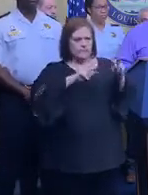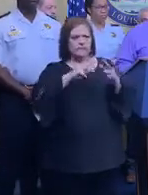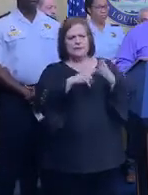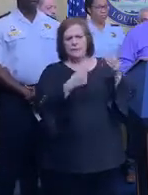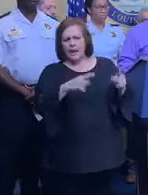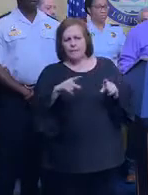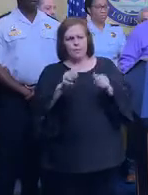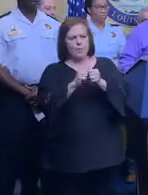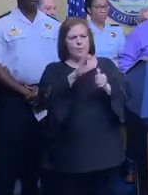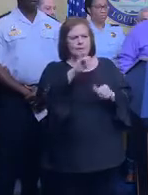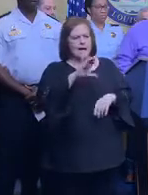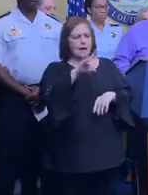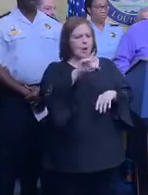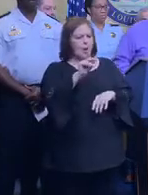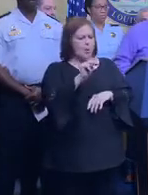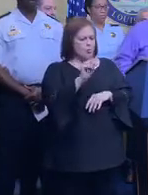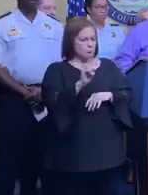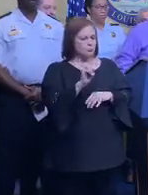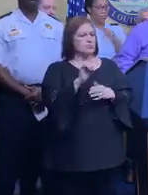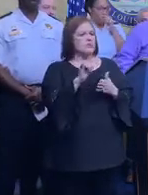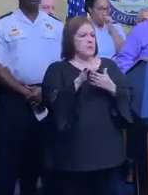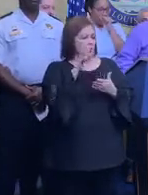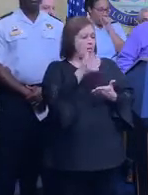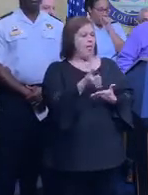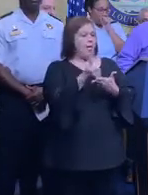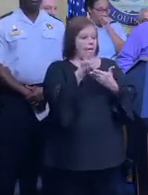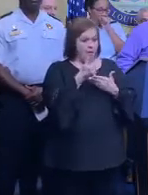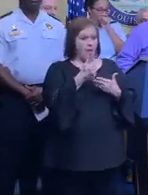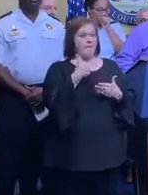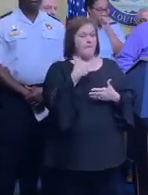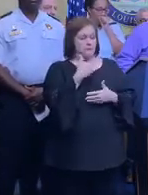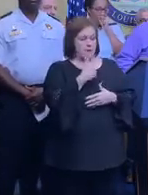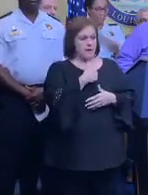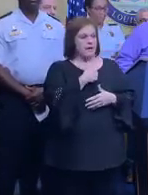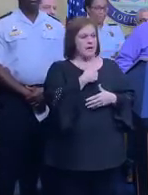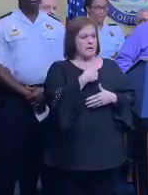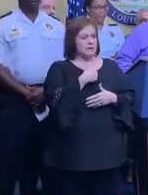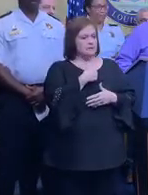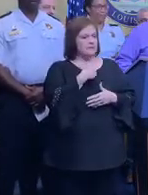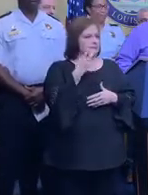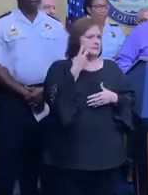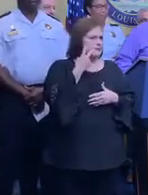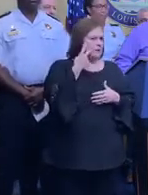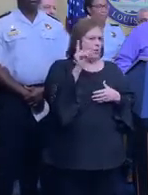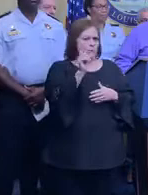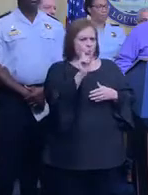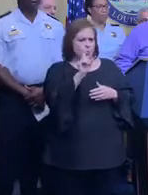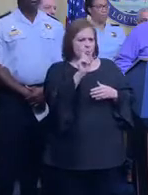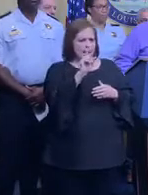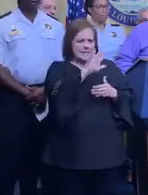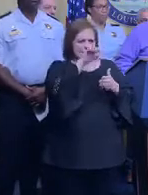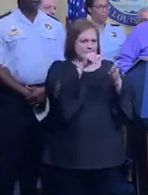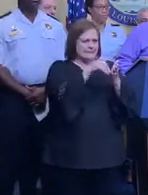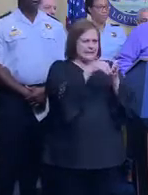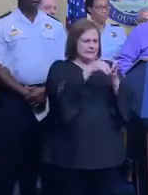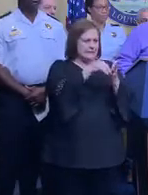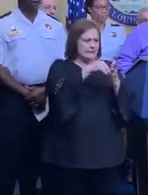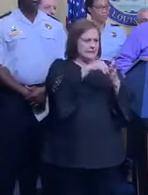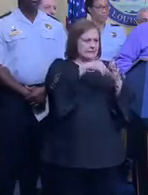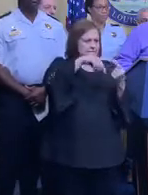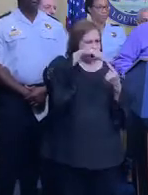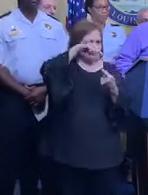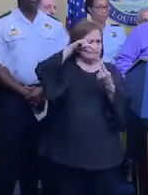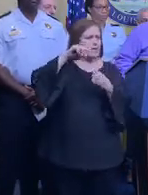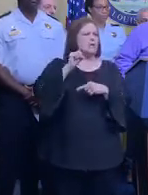speak. That will help us dramatically when it comes to finding the center, which will help us with the modeling on exactly where this may